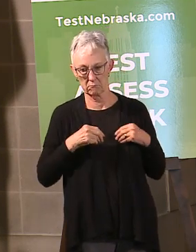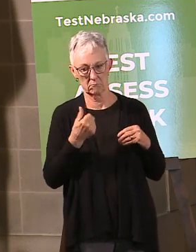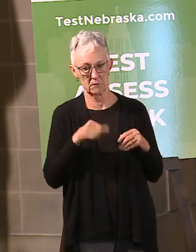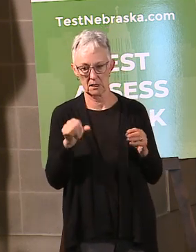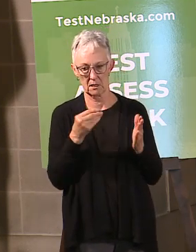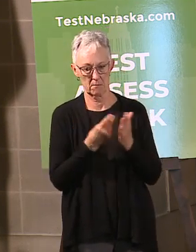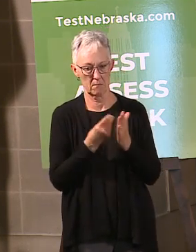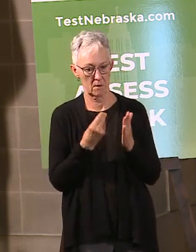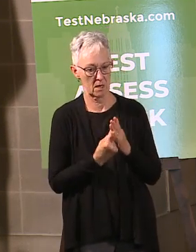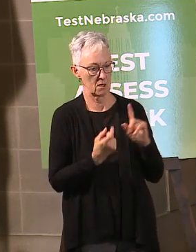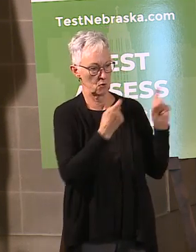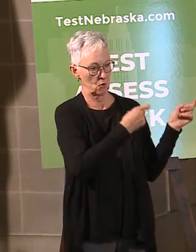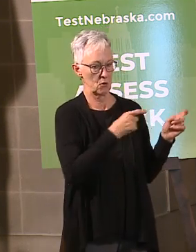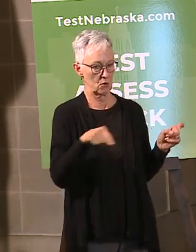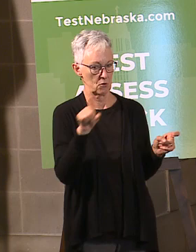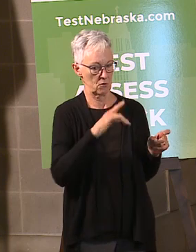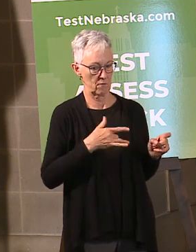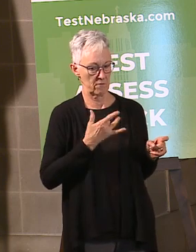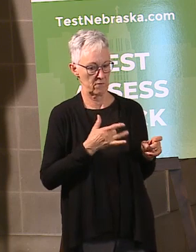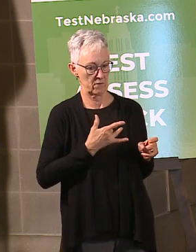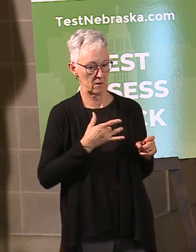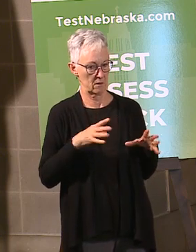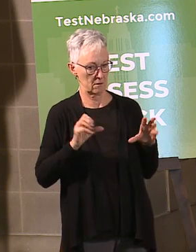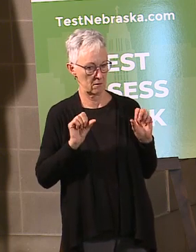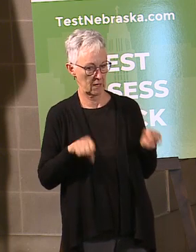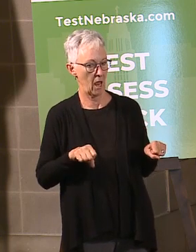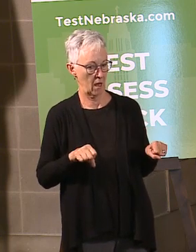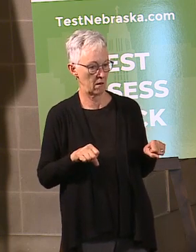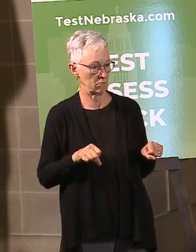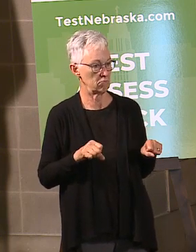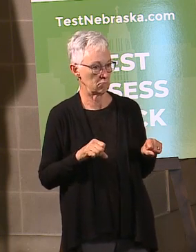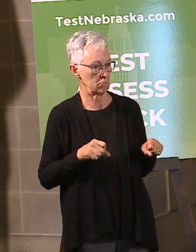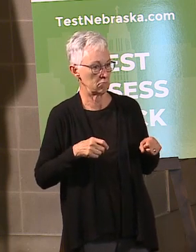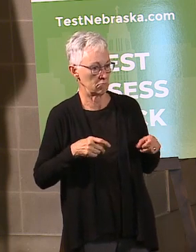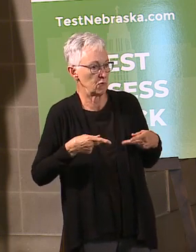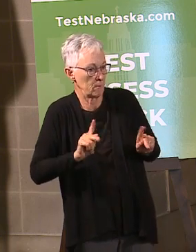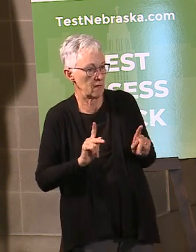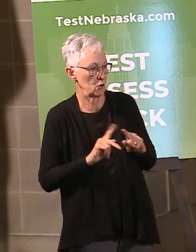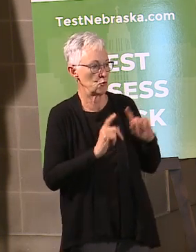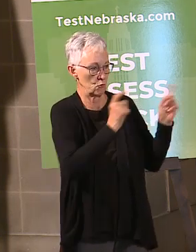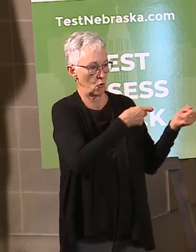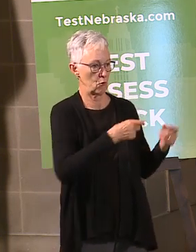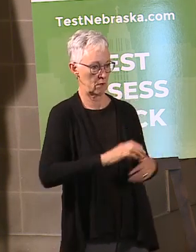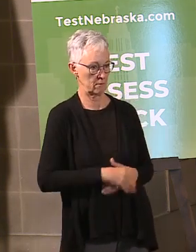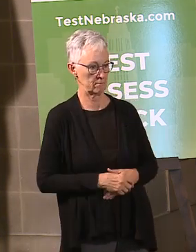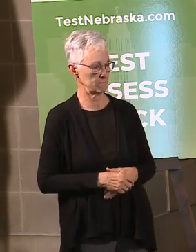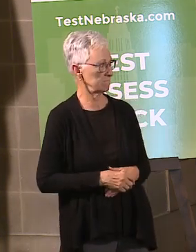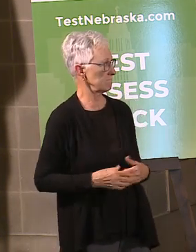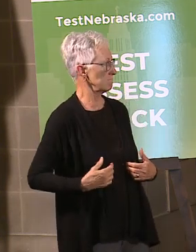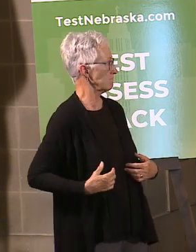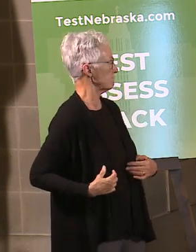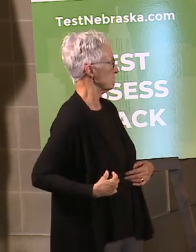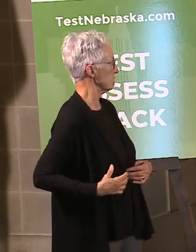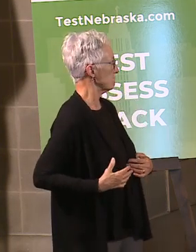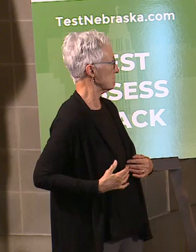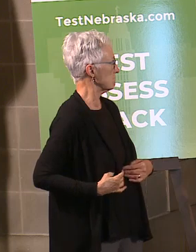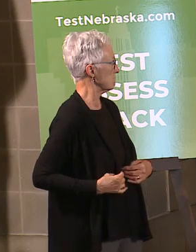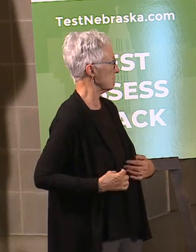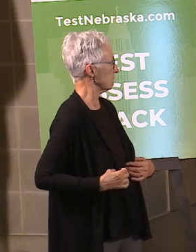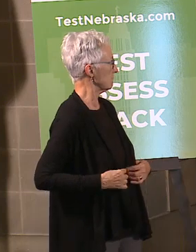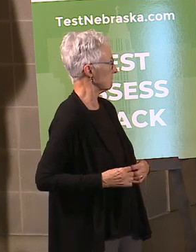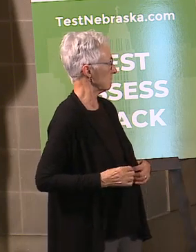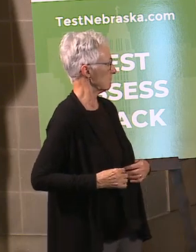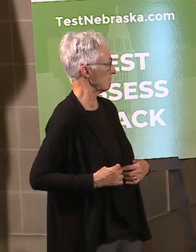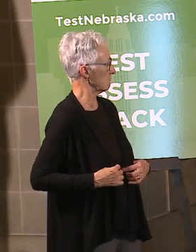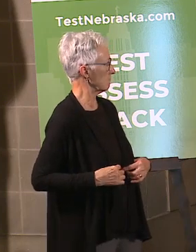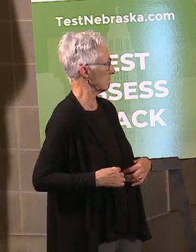is acceptable. With that, I guess, are there any questions on that? Tell you what, Steve, we'll take that